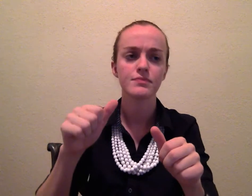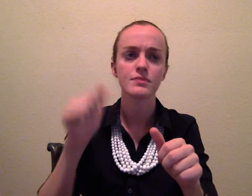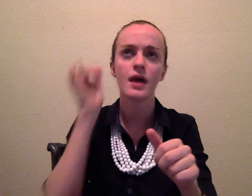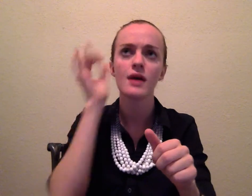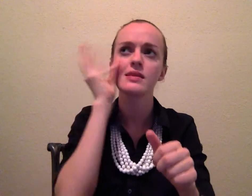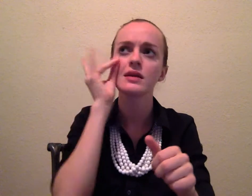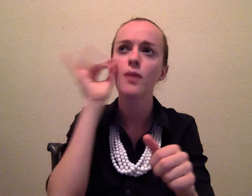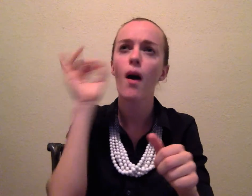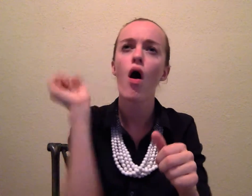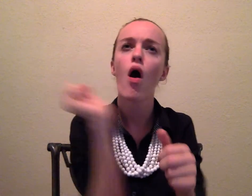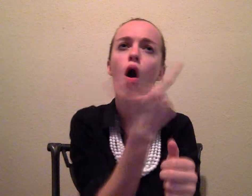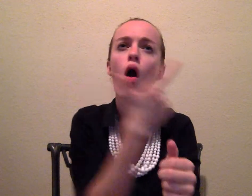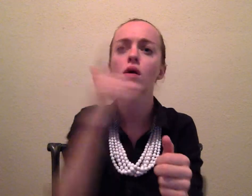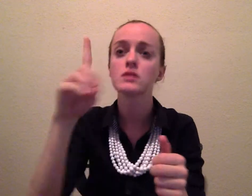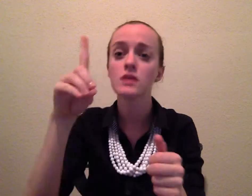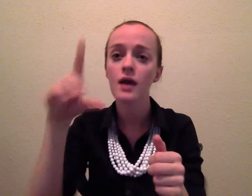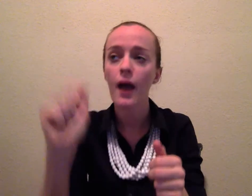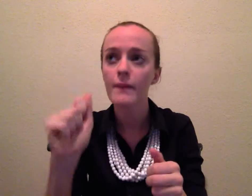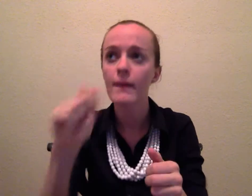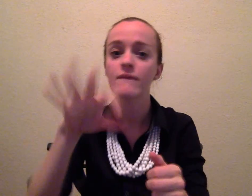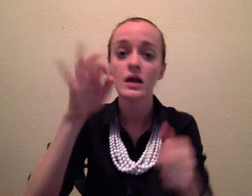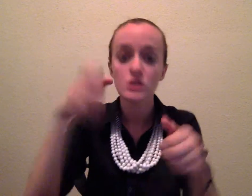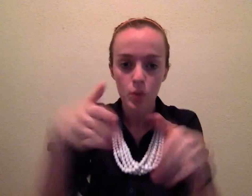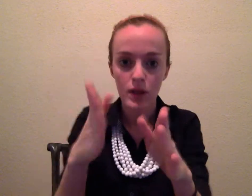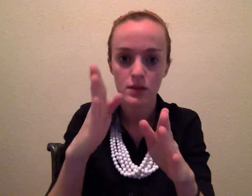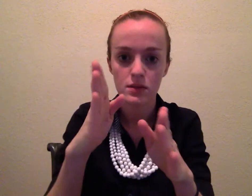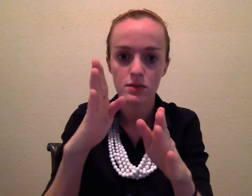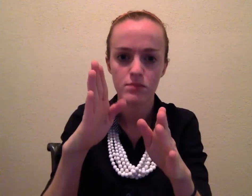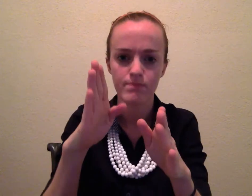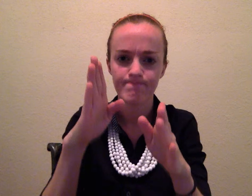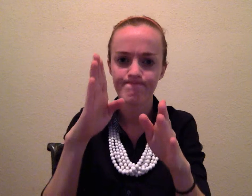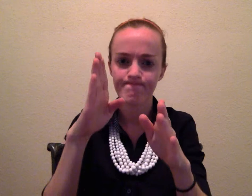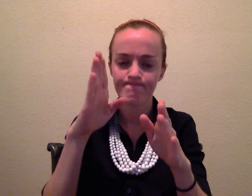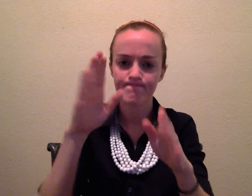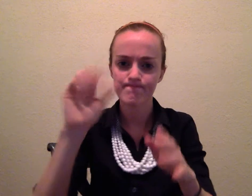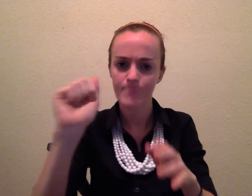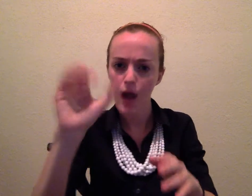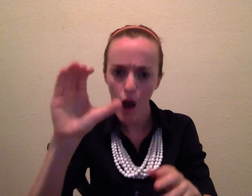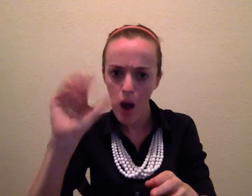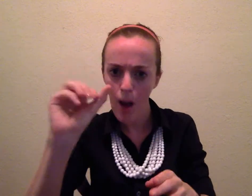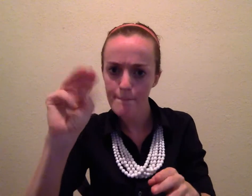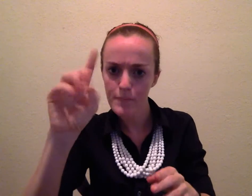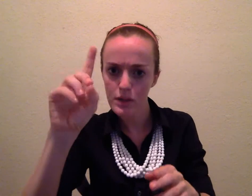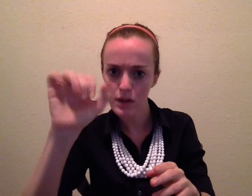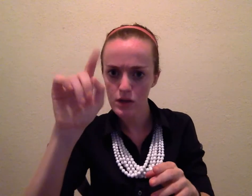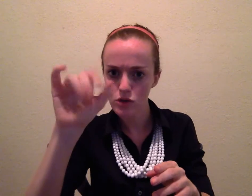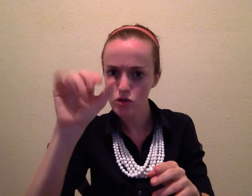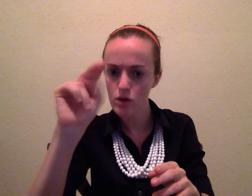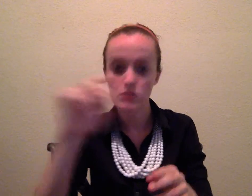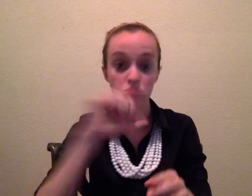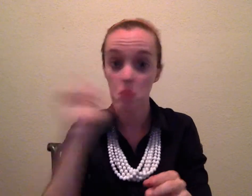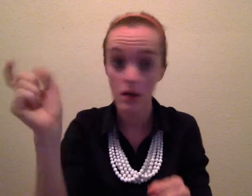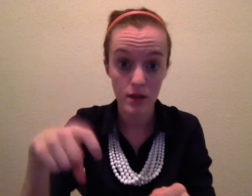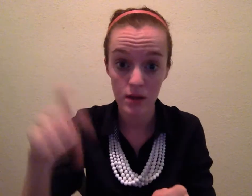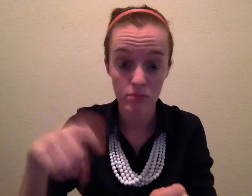interact within and designing them from the ground up to be accessible so that accommodations are not even necessary. And that really is the focus